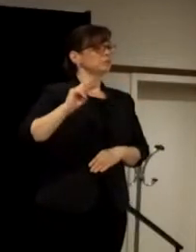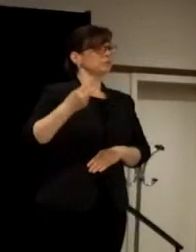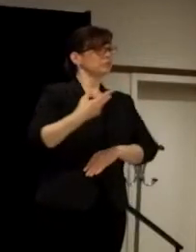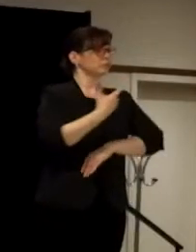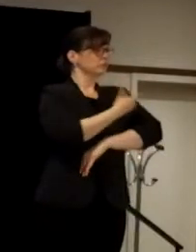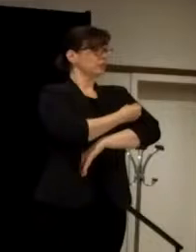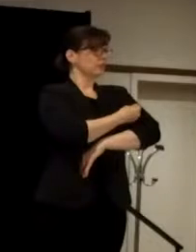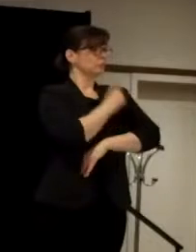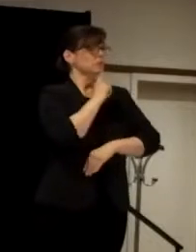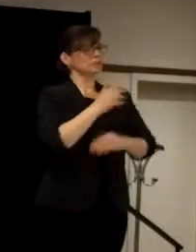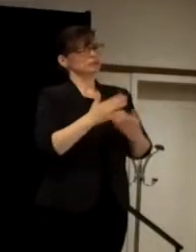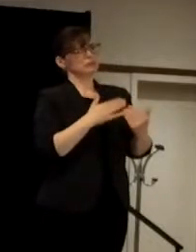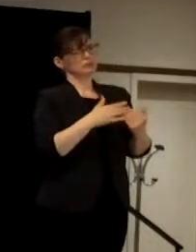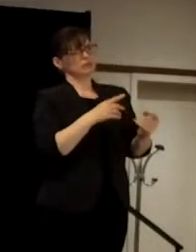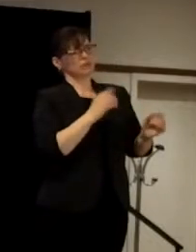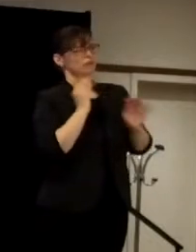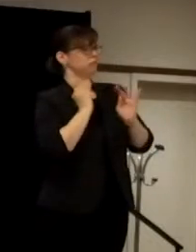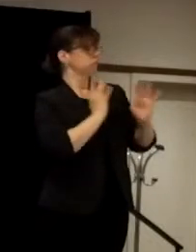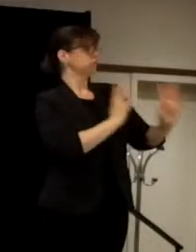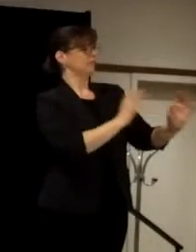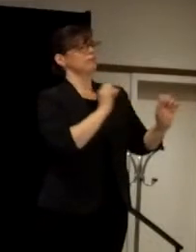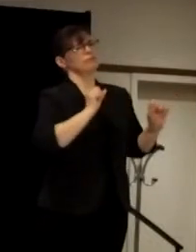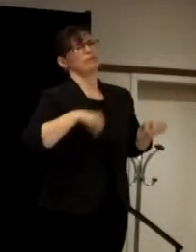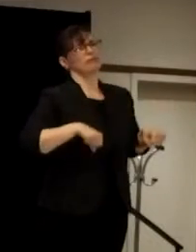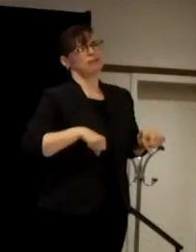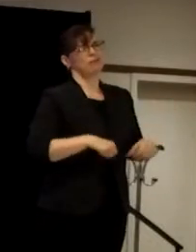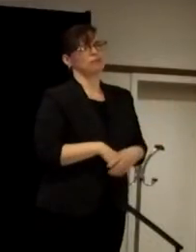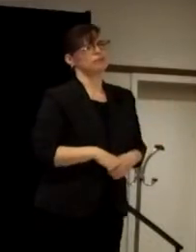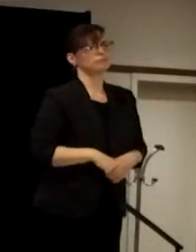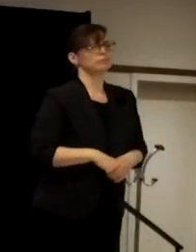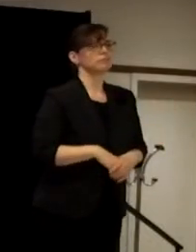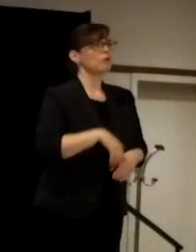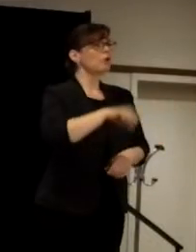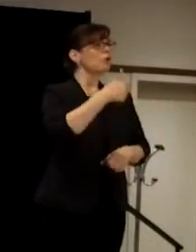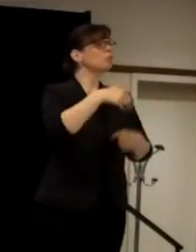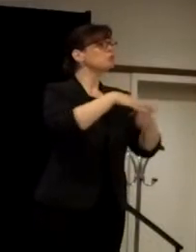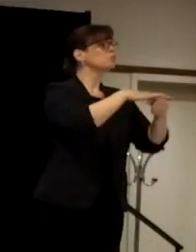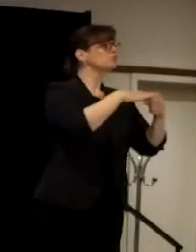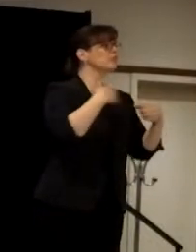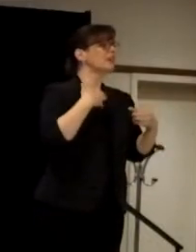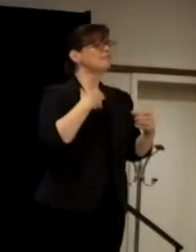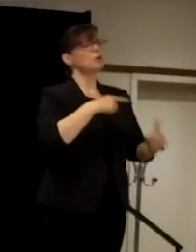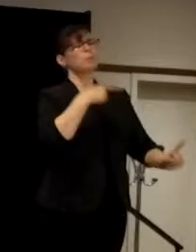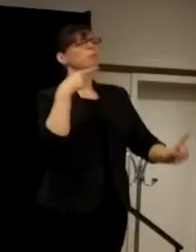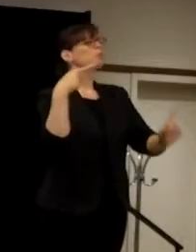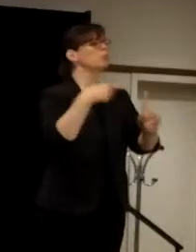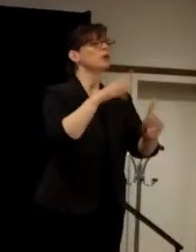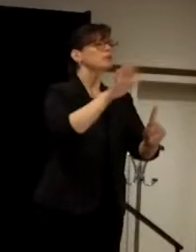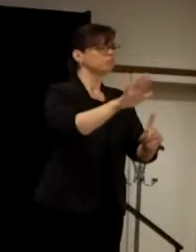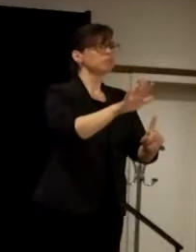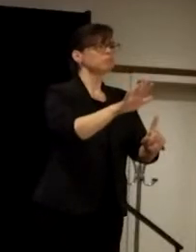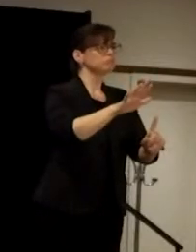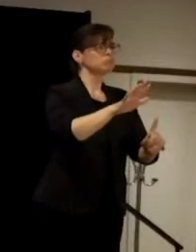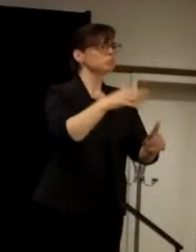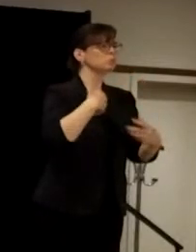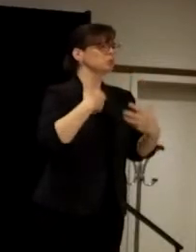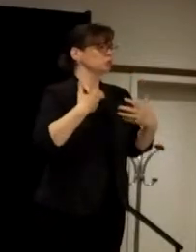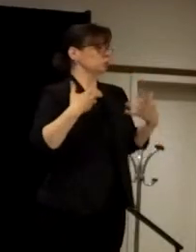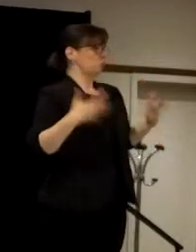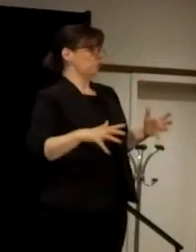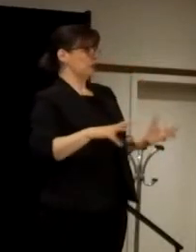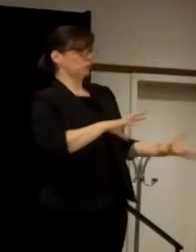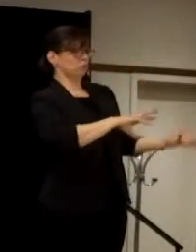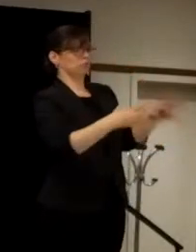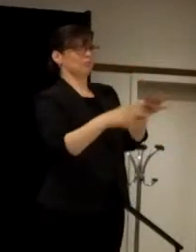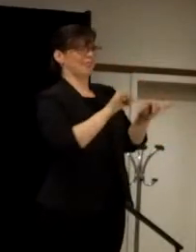here and then everywhere else. So you don't want to break up that infrastructure unless you can get